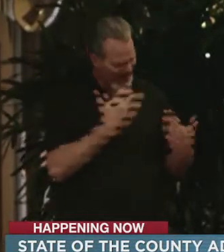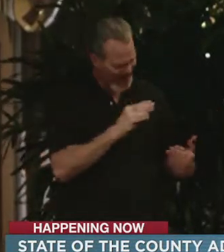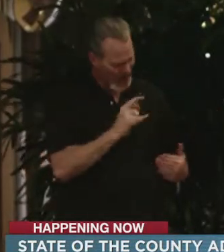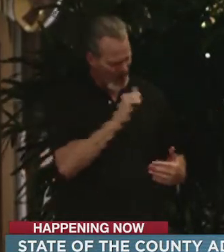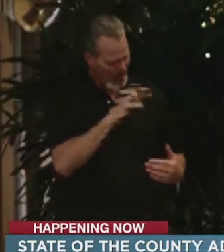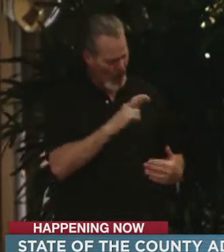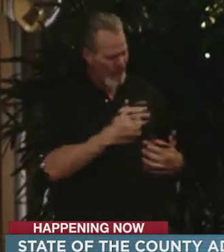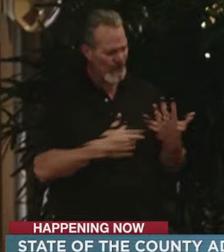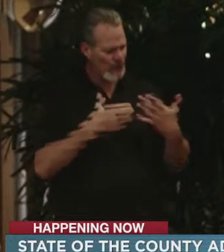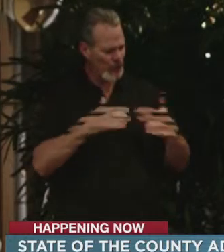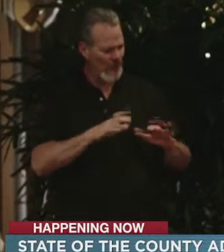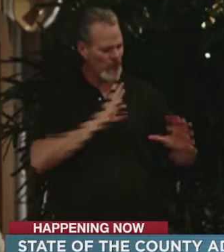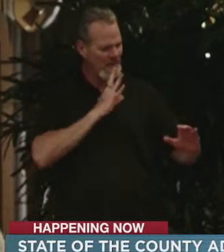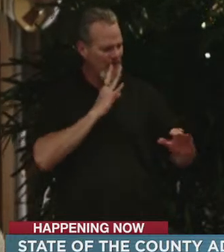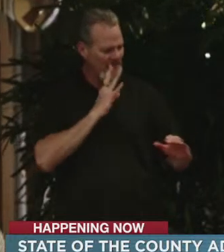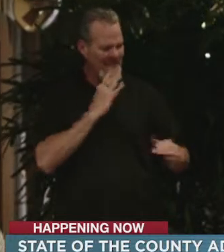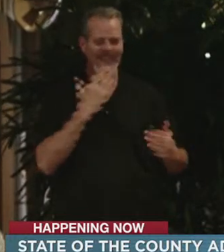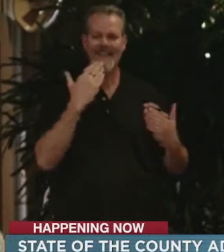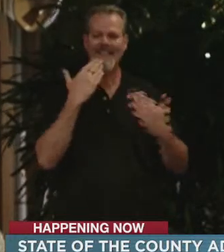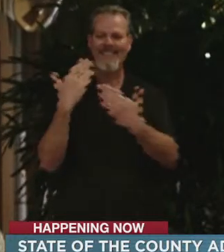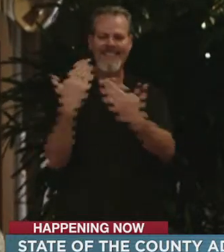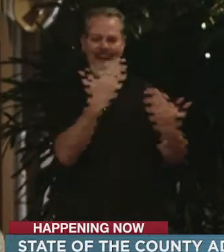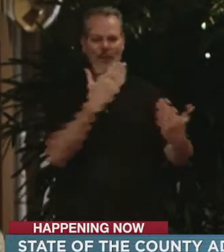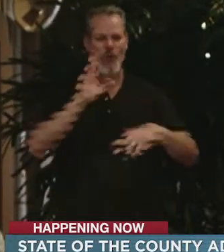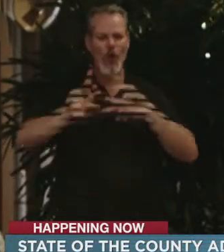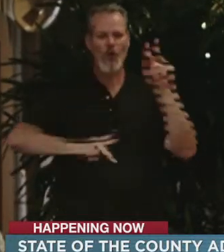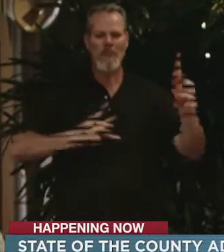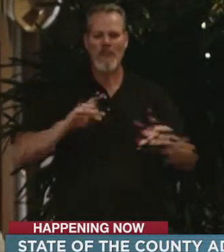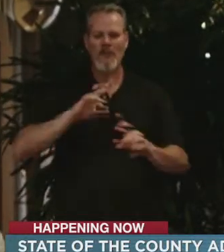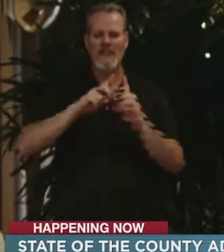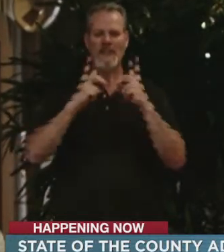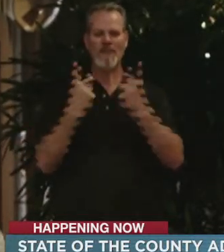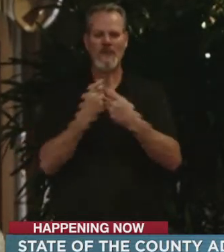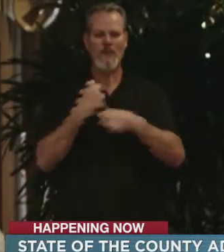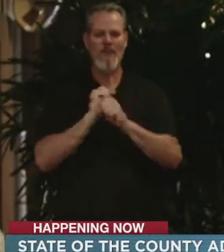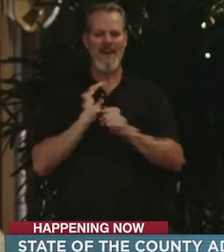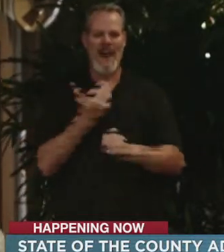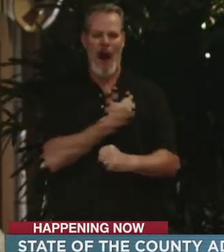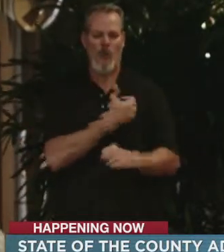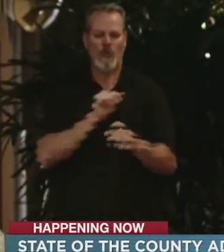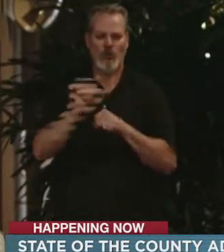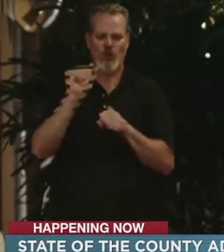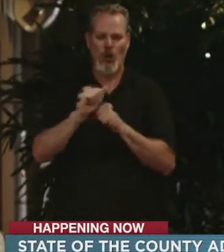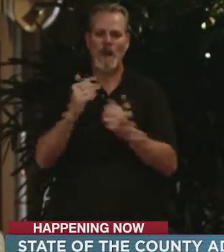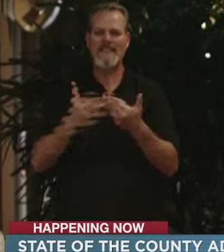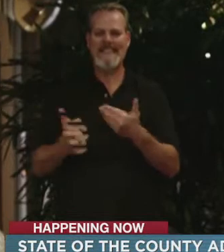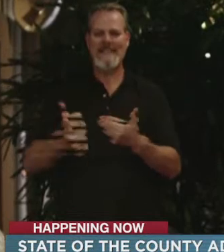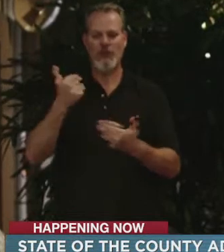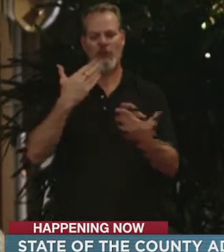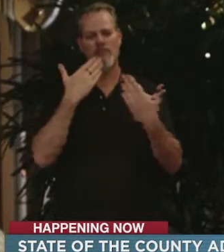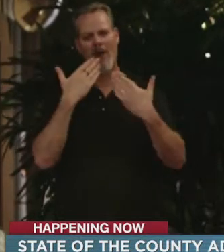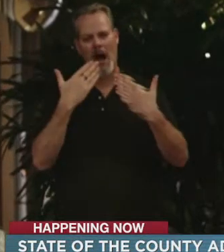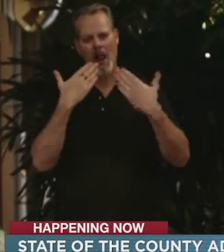chance to speak. Thank you to all the folks in the departments for making our jobs so much easier. Mahalo.